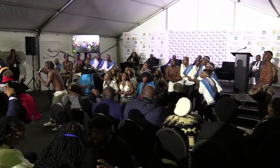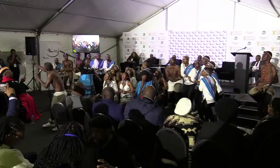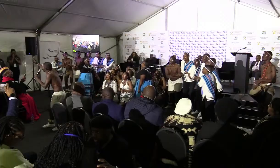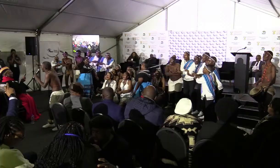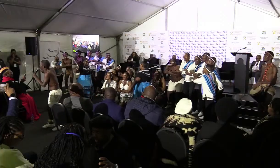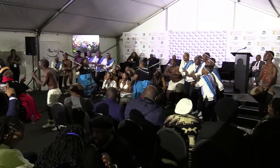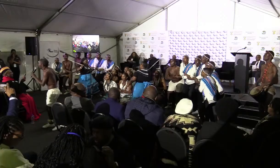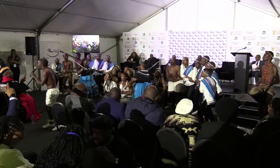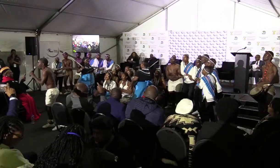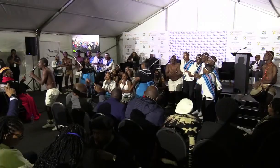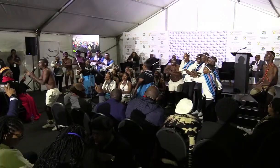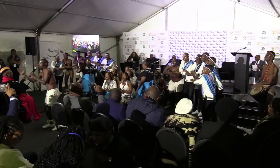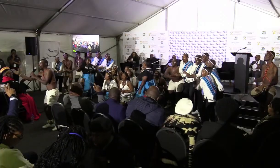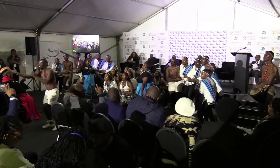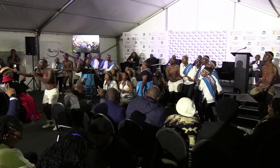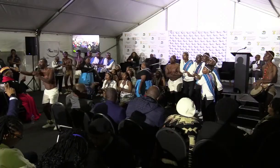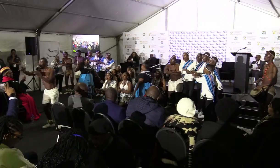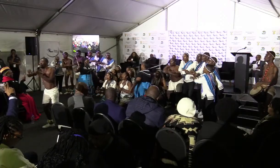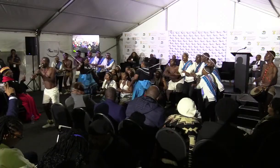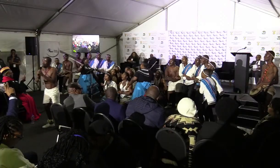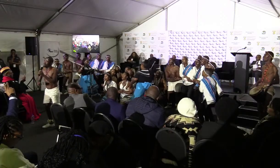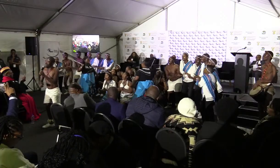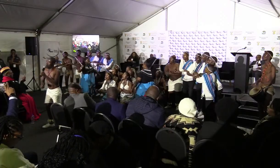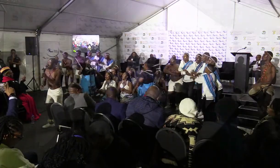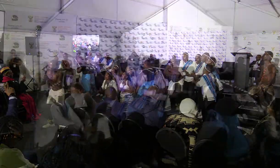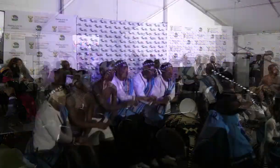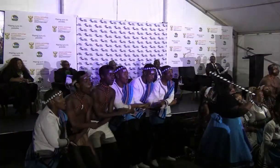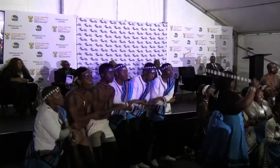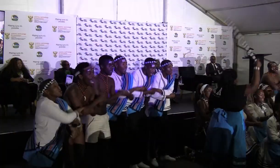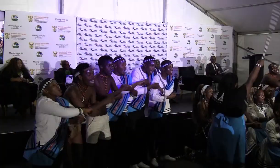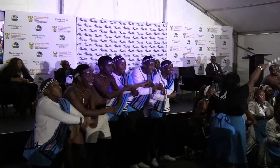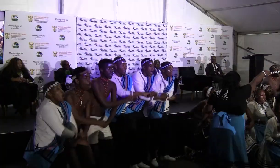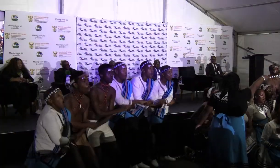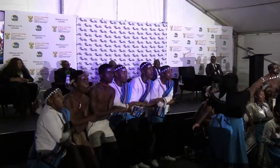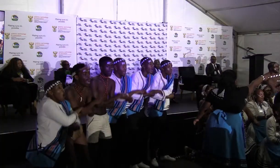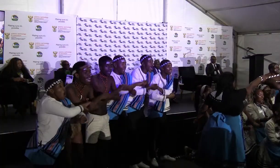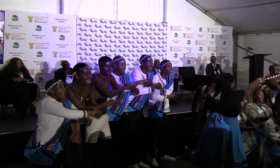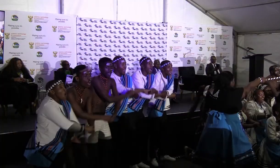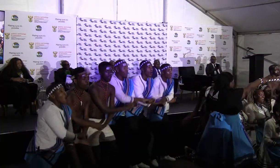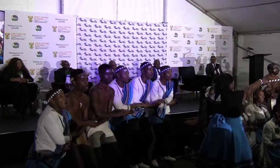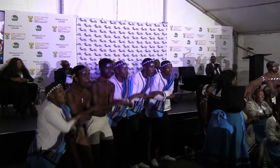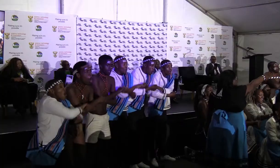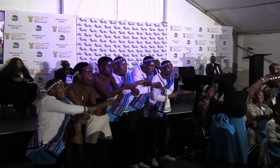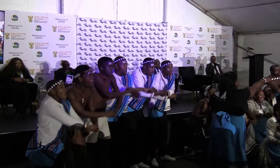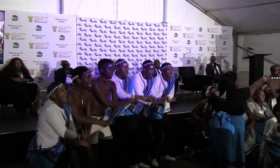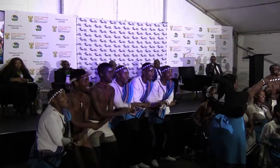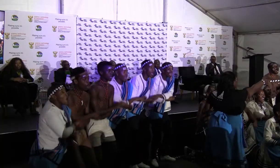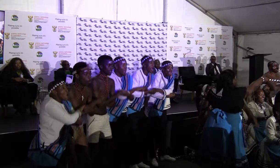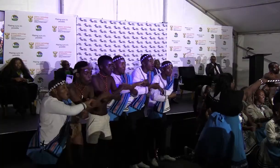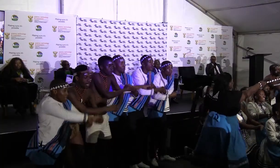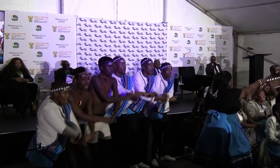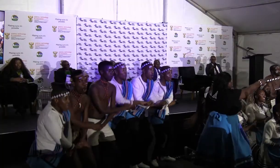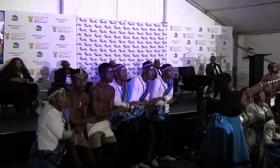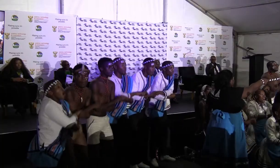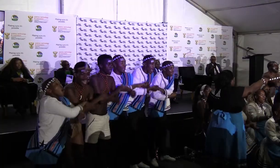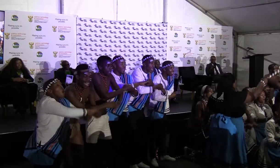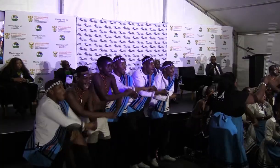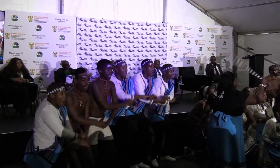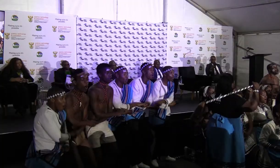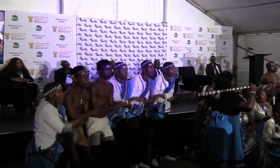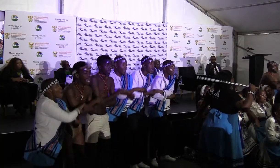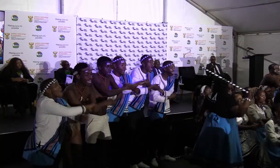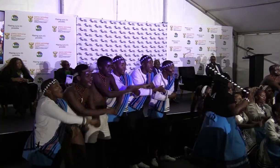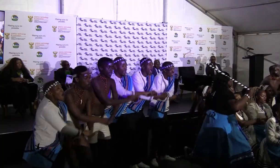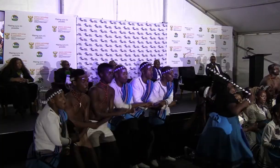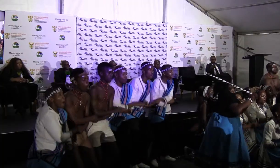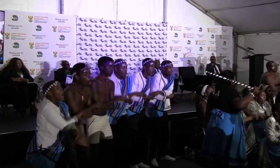izintaba igudla amawa iphethe abamhlophe nabamnyama iyapheka iyajulula uyathela wena usulapho